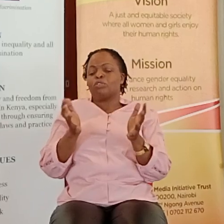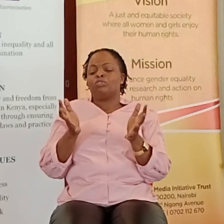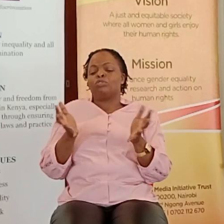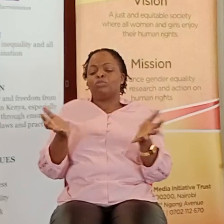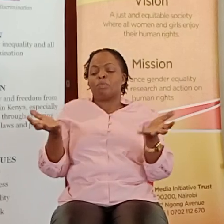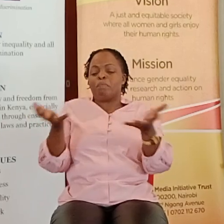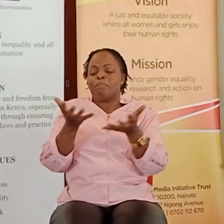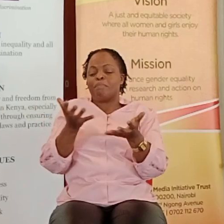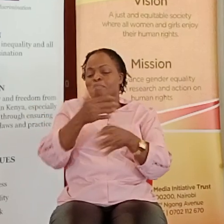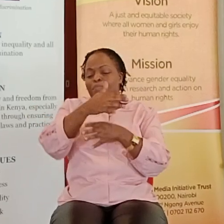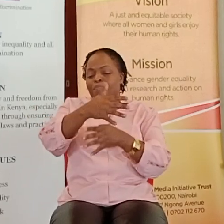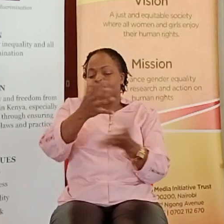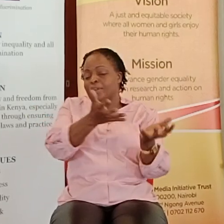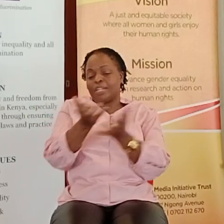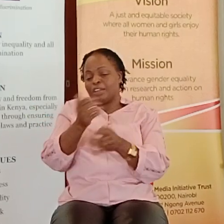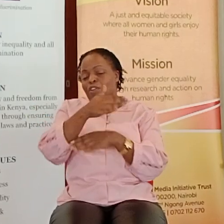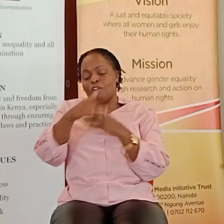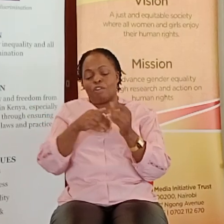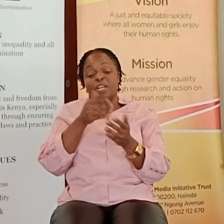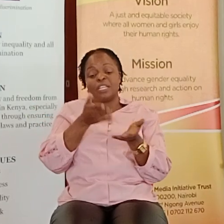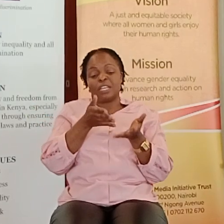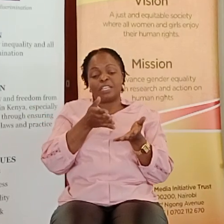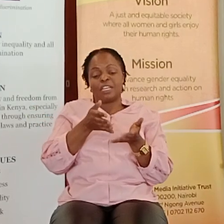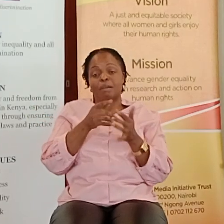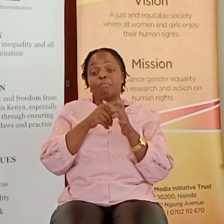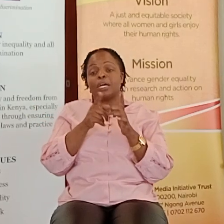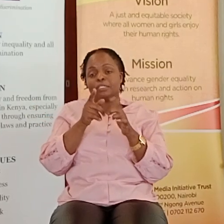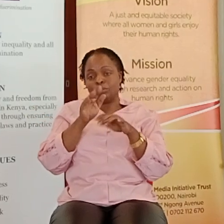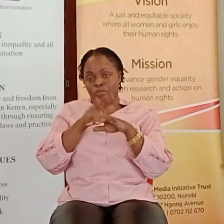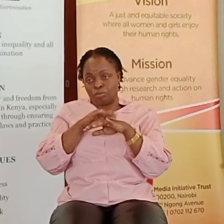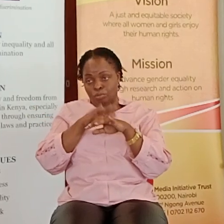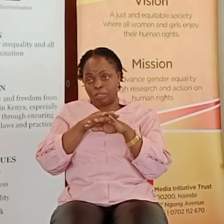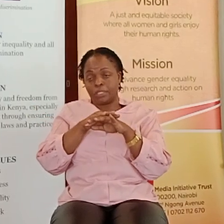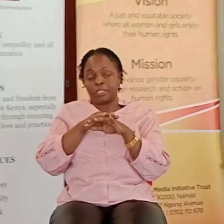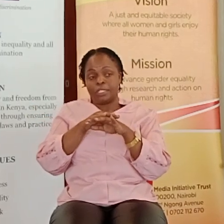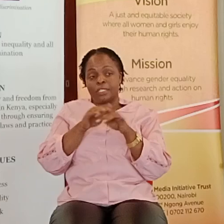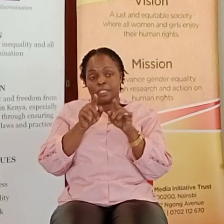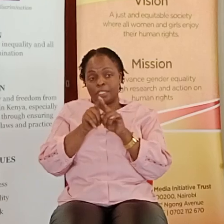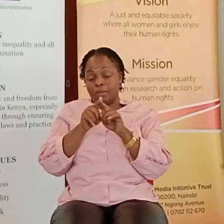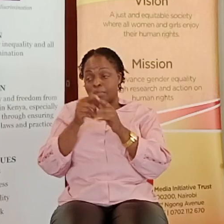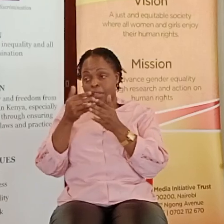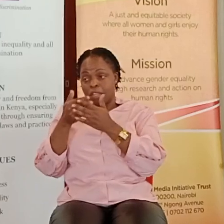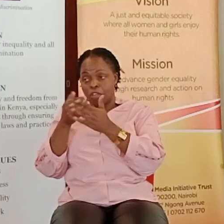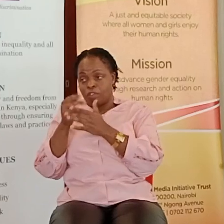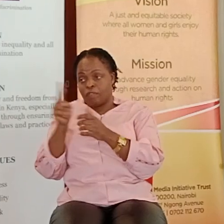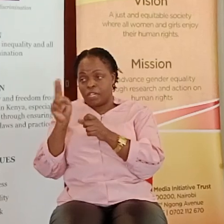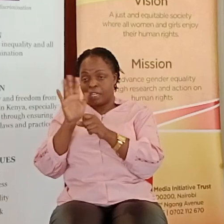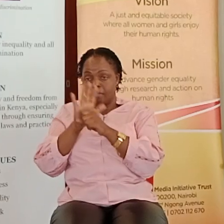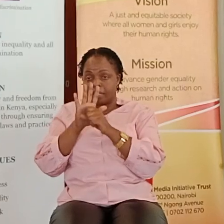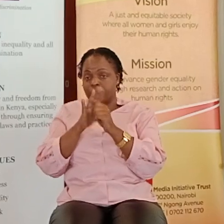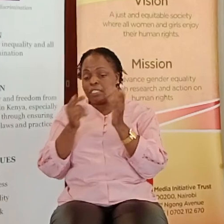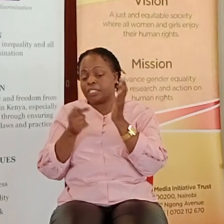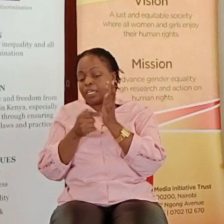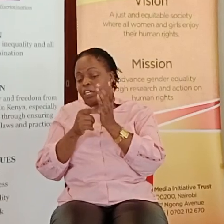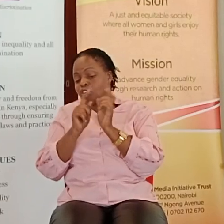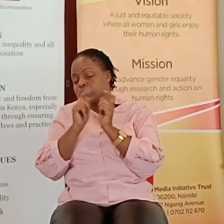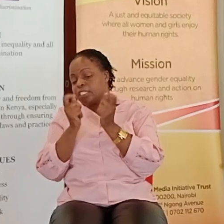table, it's very wise, and thank you so much, the technical teams that worked on this to ensure that we